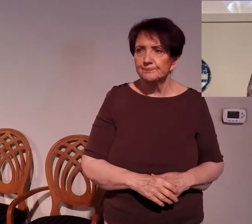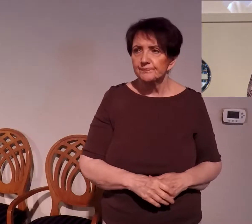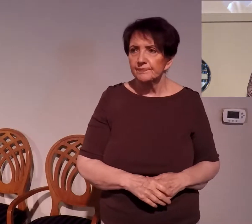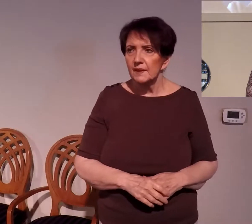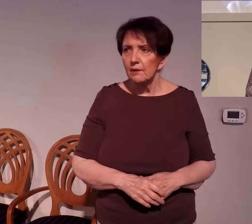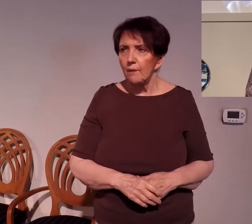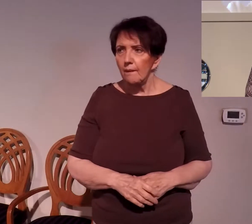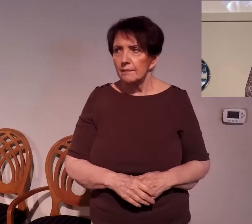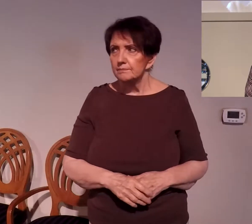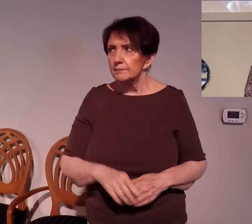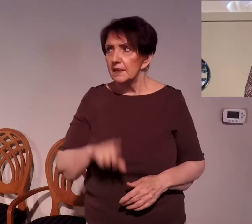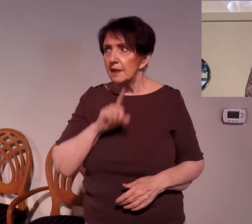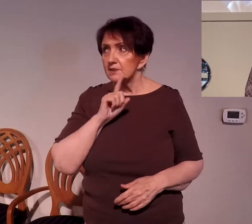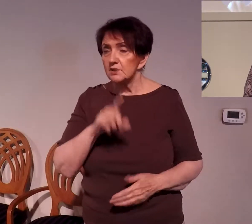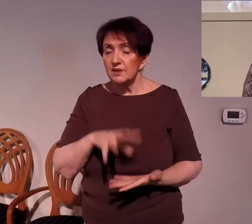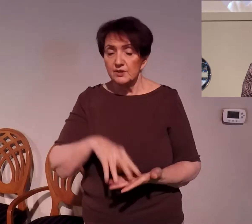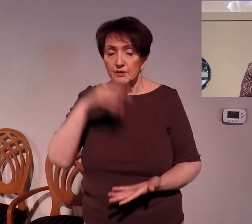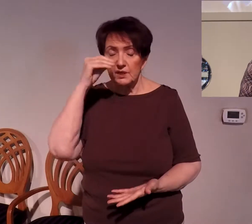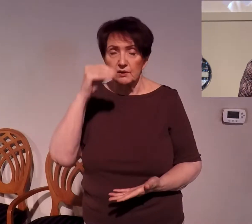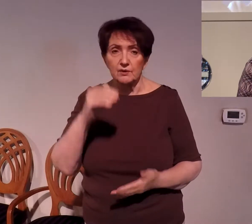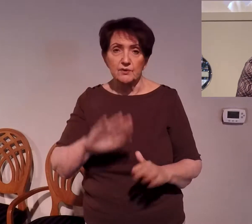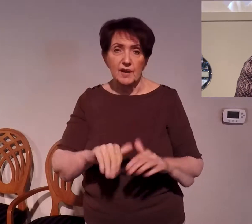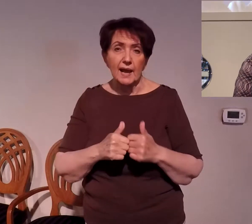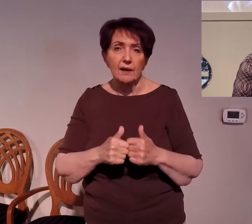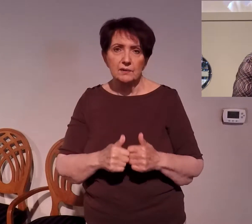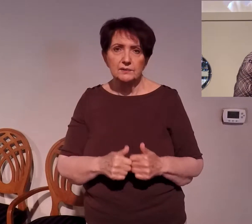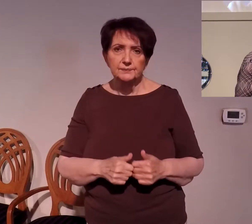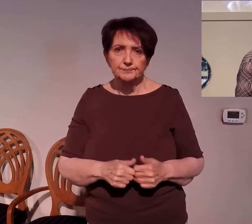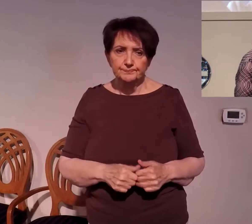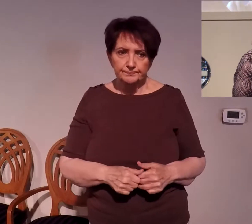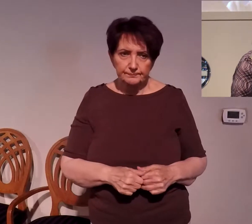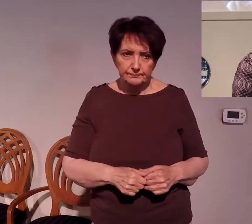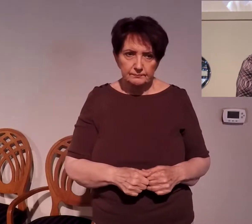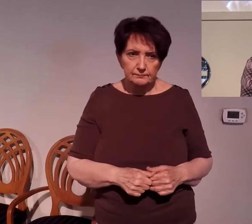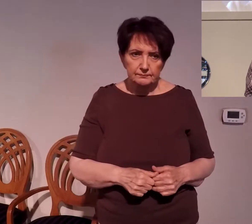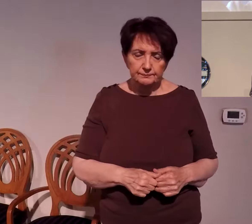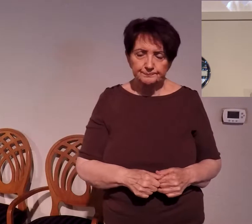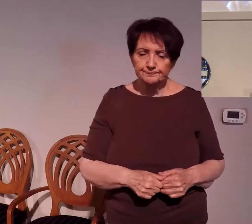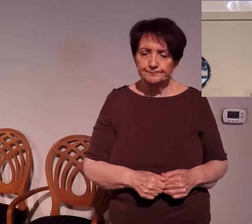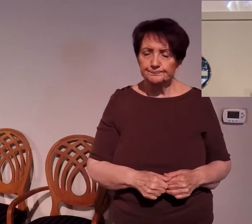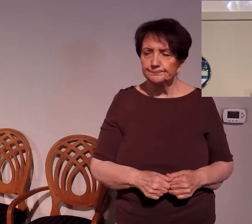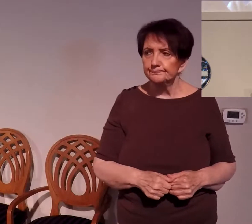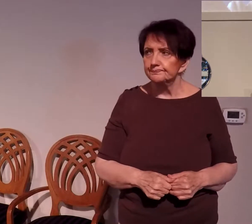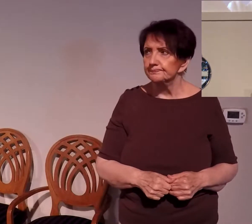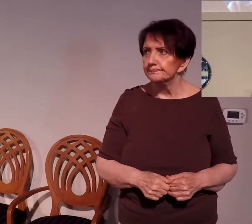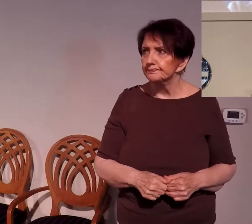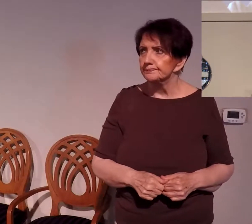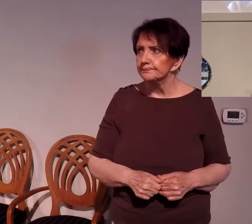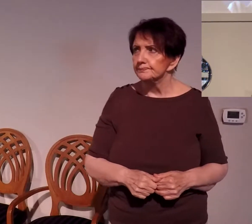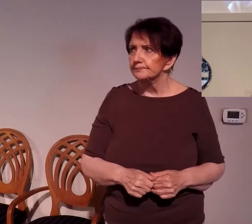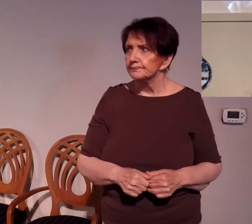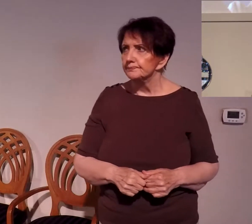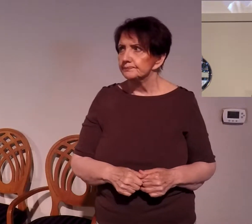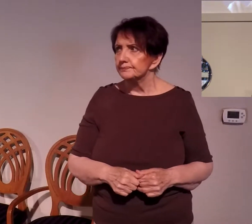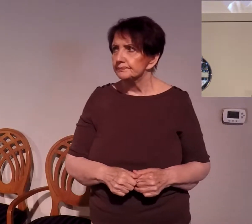actually, we can learn how to do it. These are exactly and precisely the things that are taught there. We can